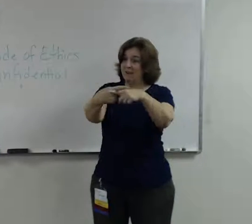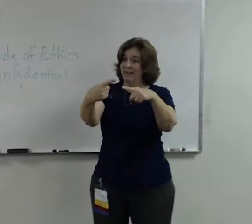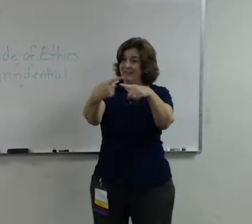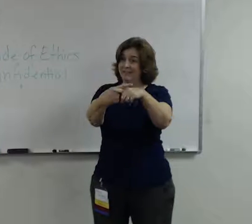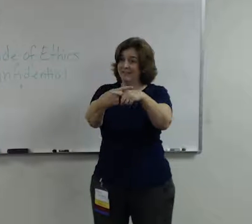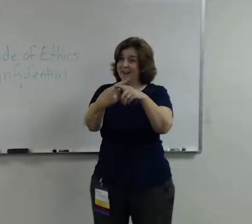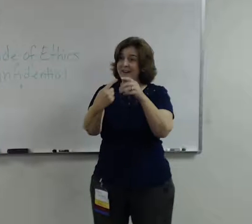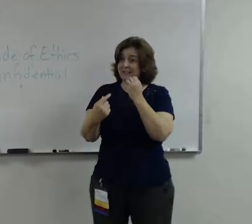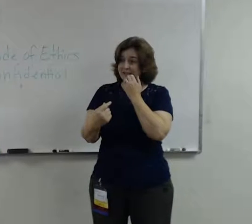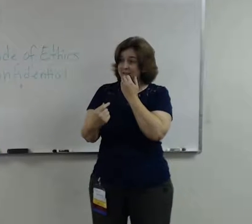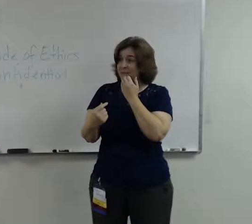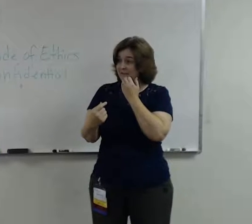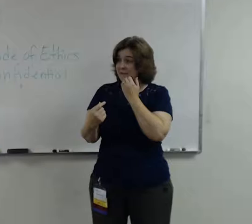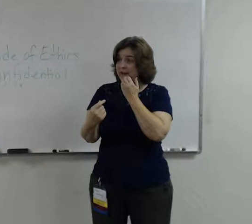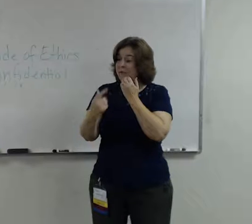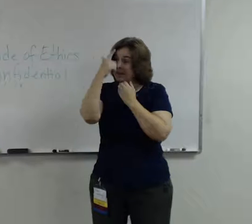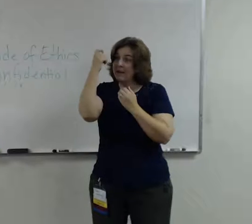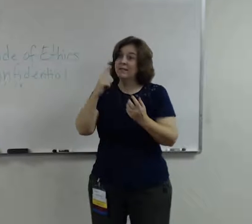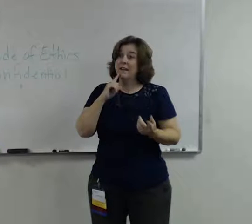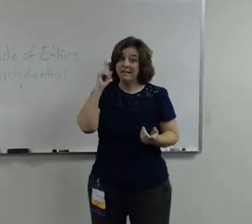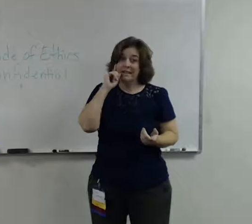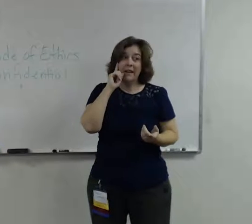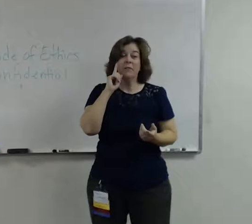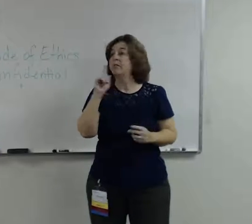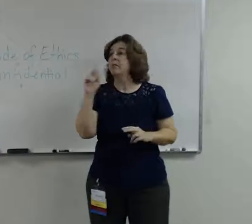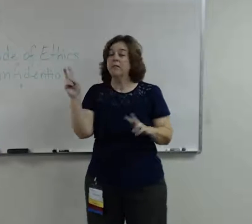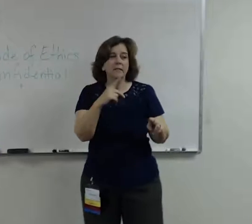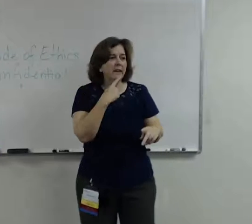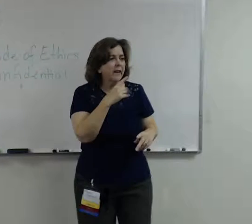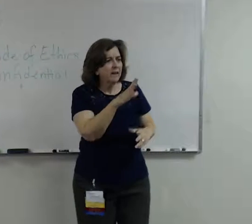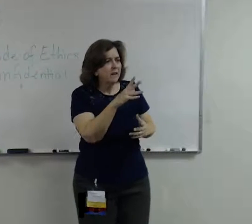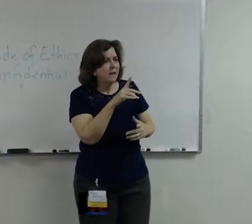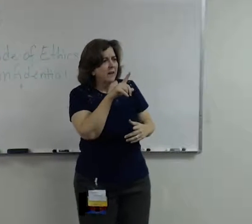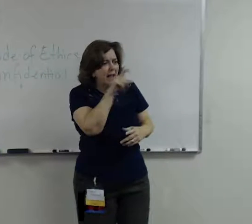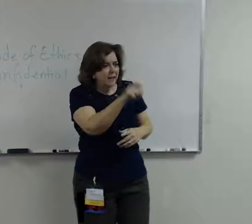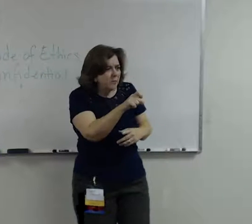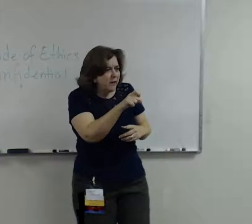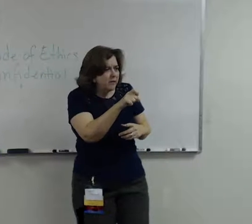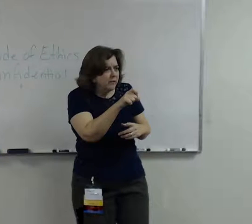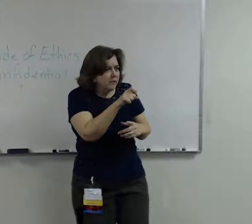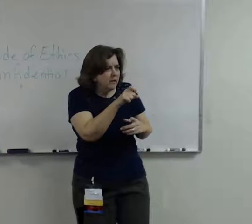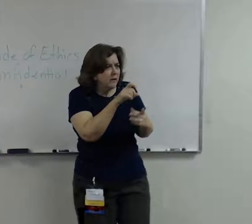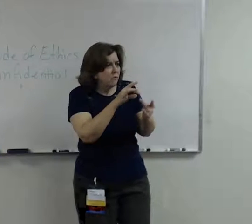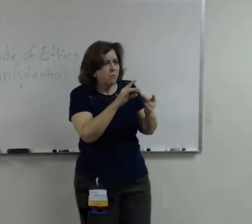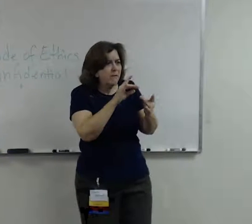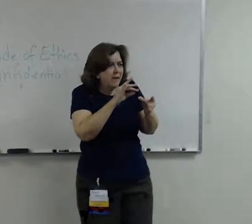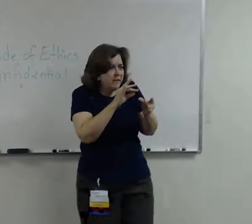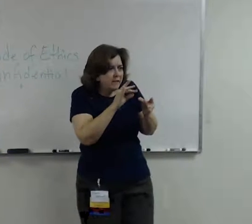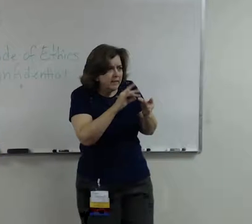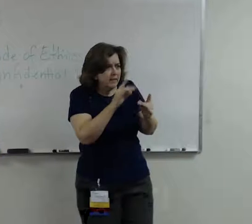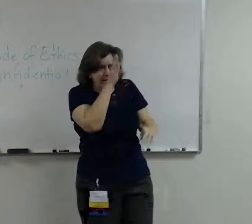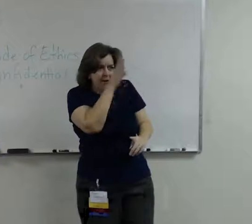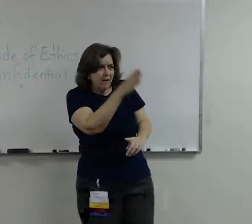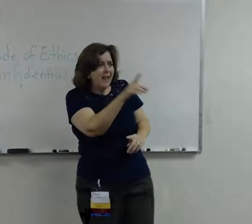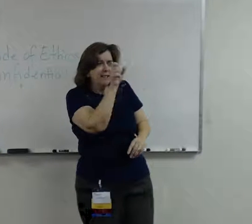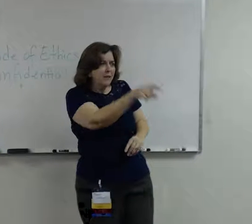Conflict, right? Right. Because the deaf are going to look and say, that's a question. And what about this? Is this? And they are asking you